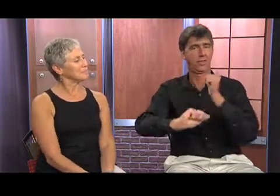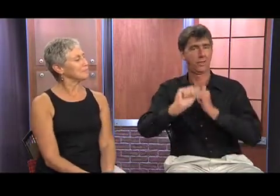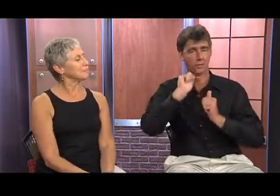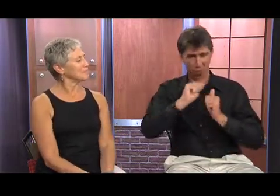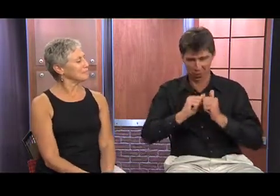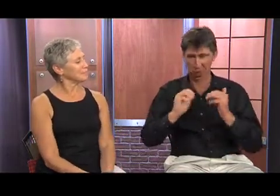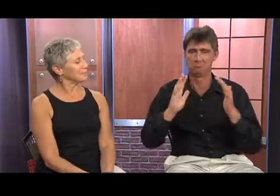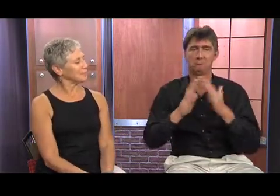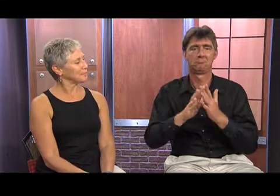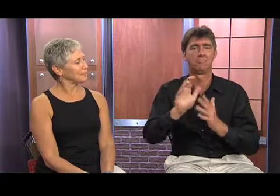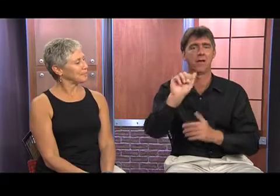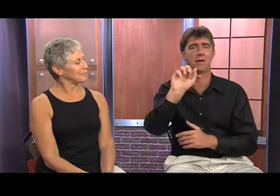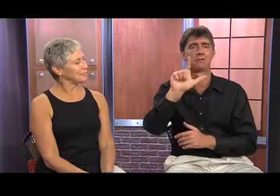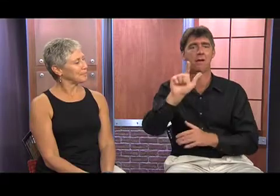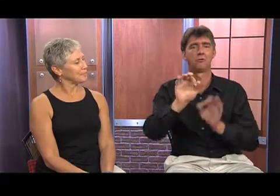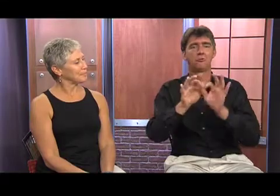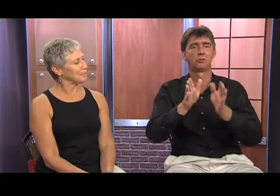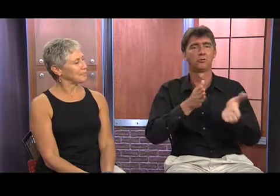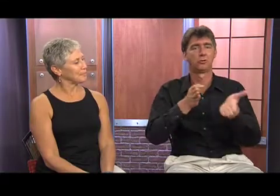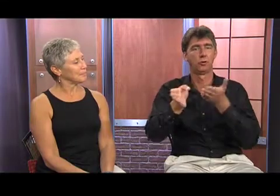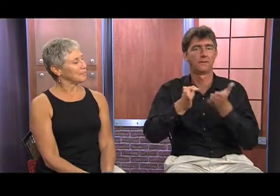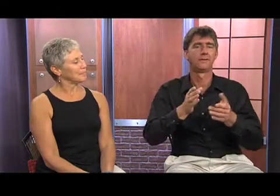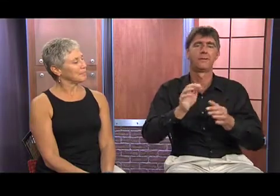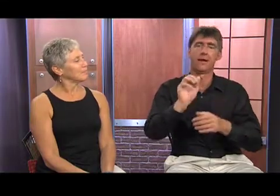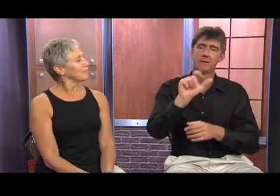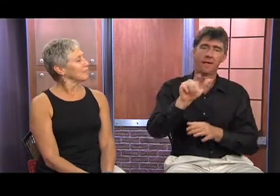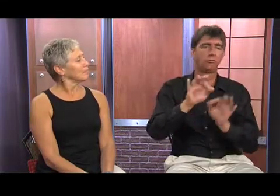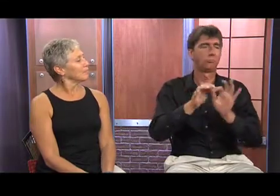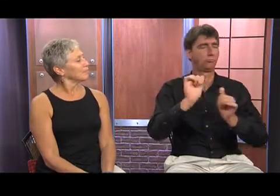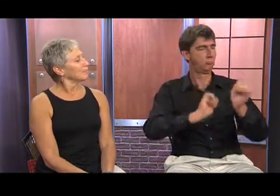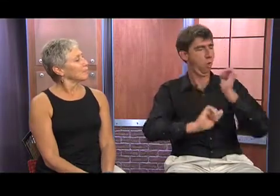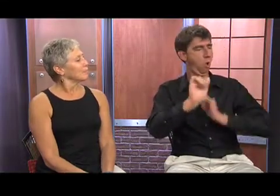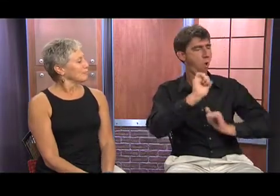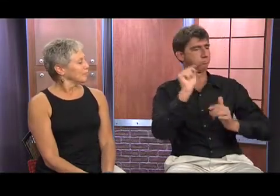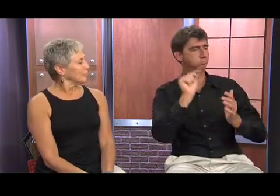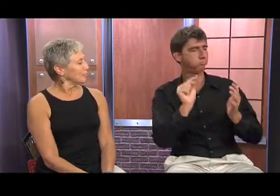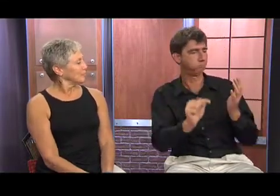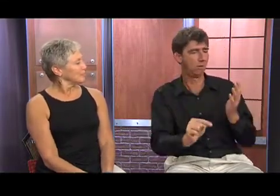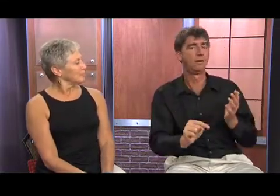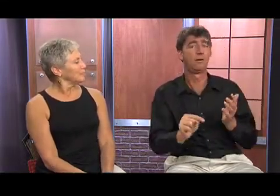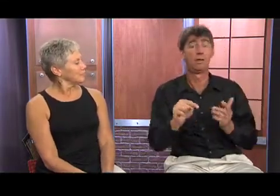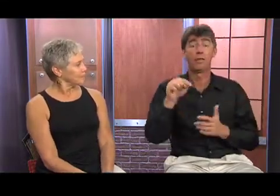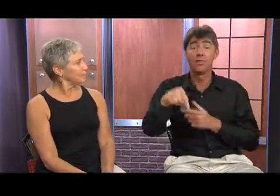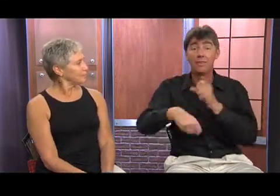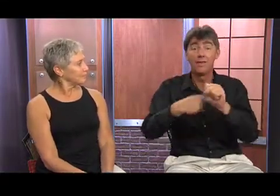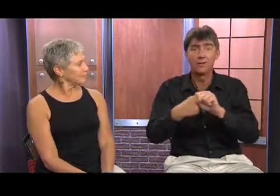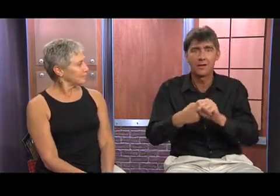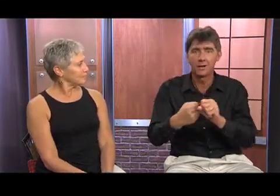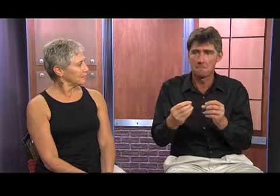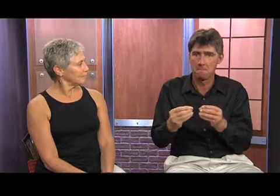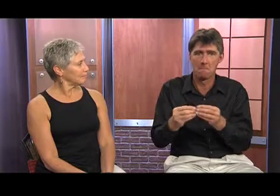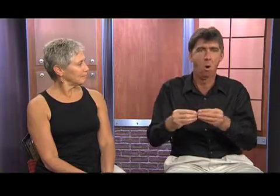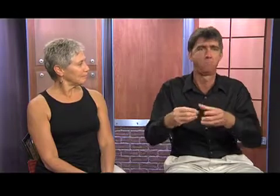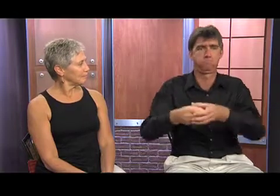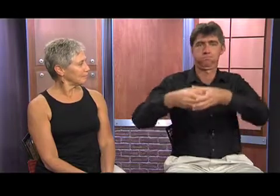commitment to providing a series of ASL interpreted shows, the Broadway series, as you'd